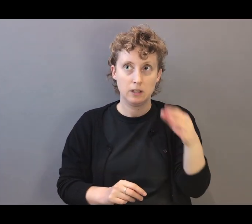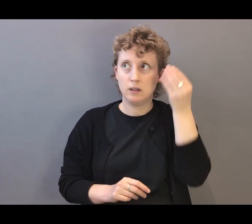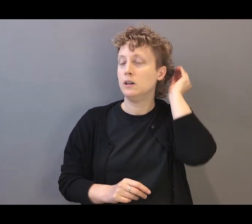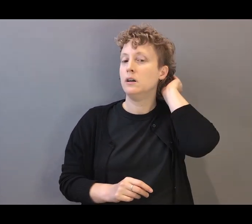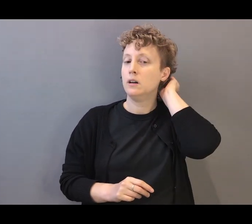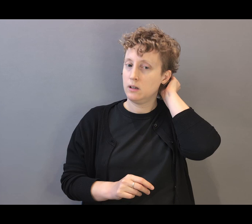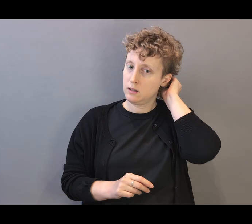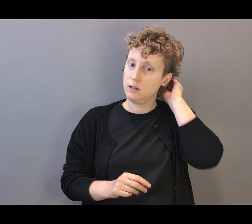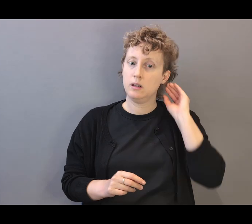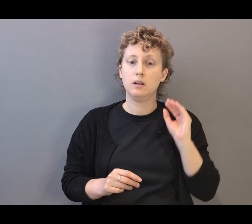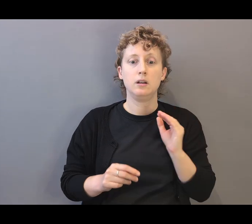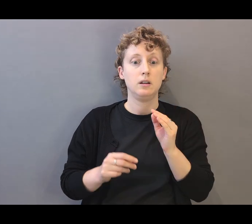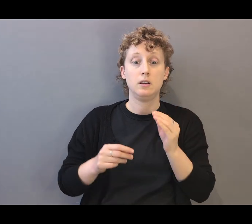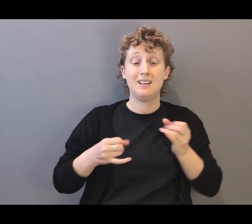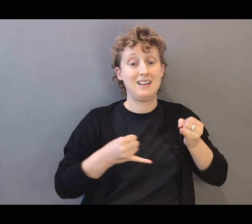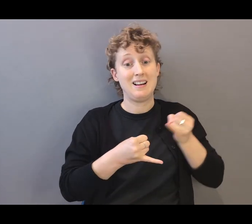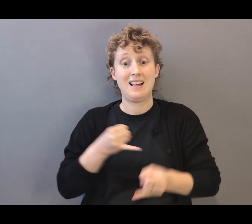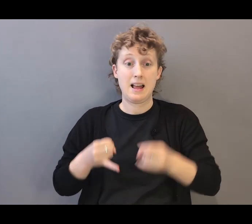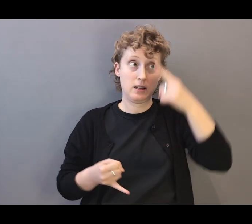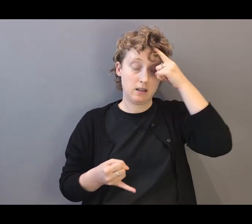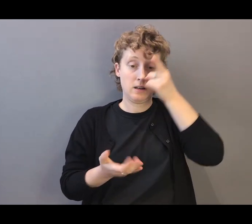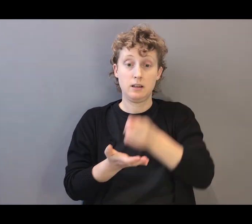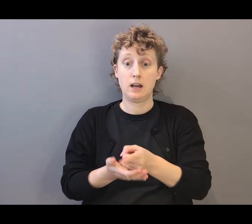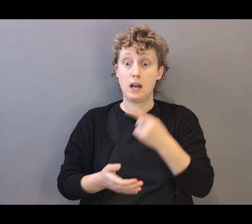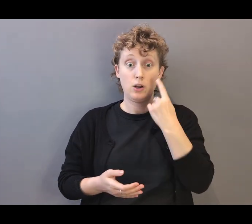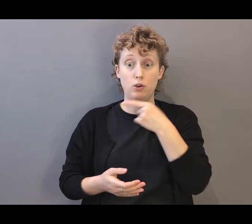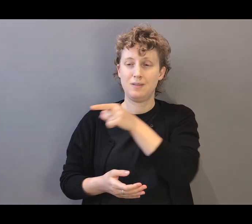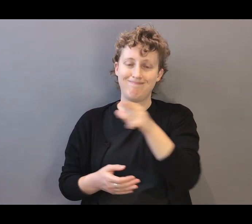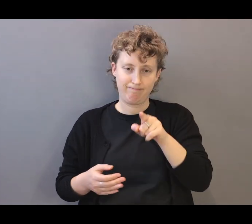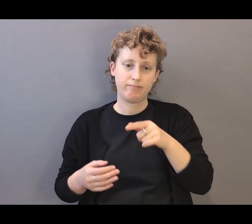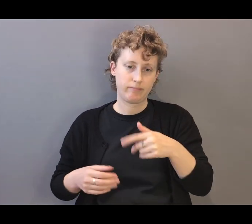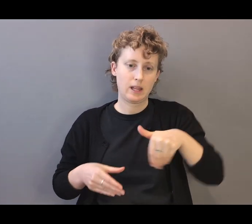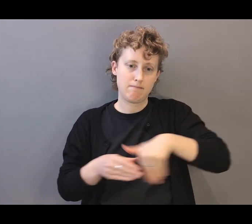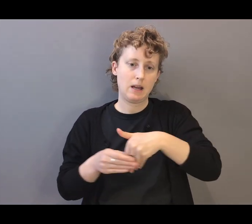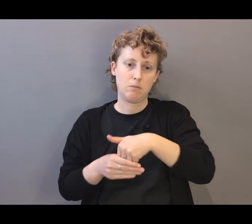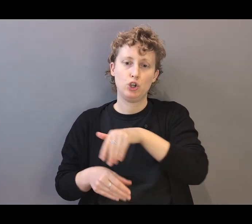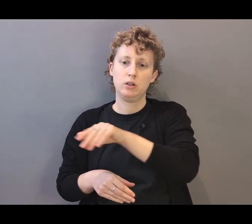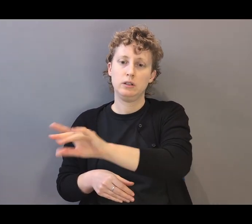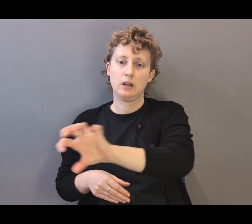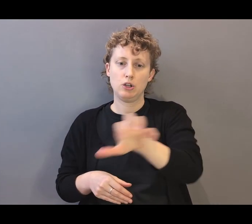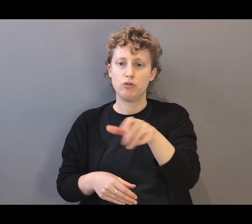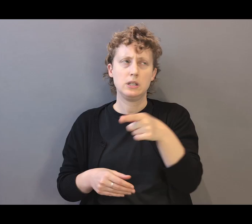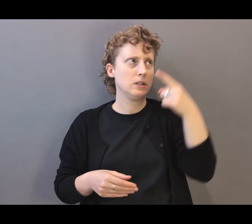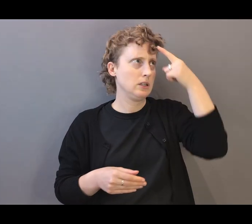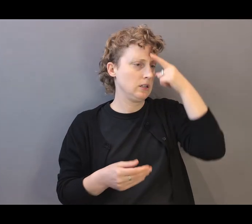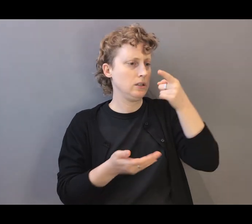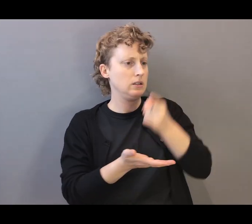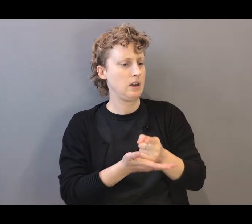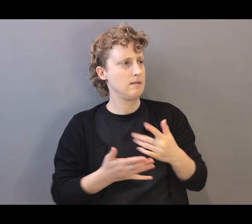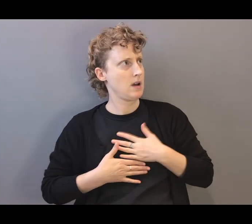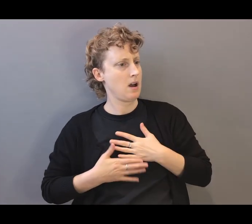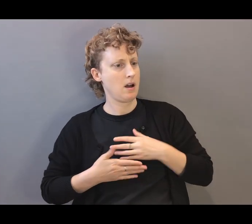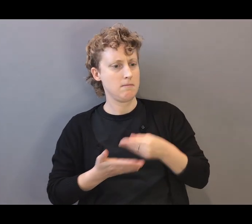it's the member states who will decide how EU money is being spent on. Some of the things that we will prioritize in